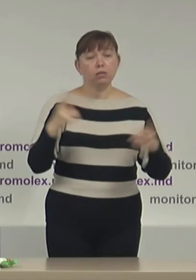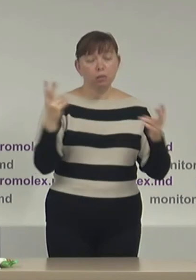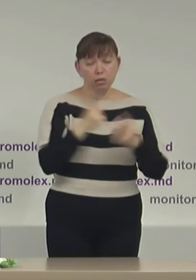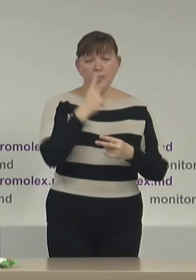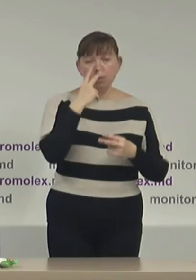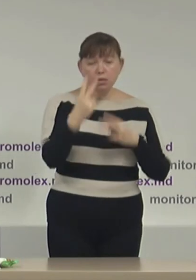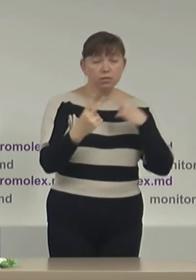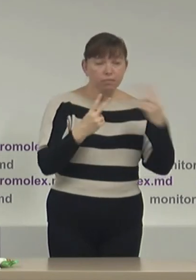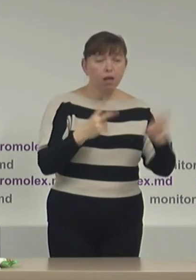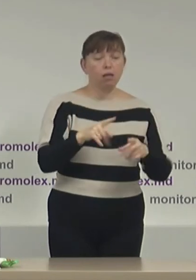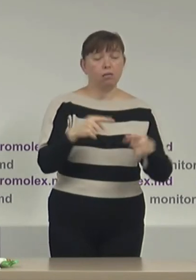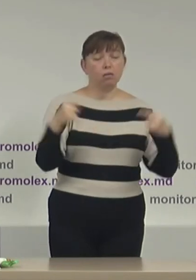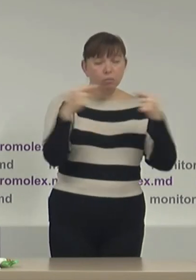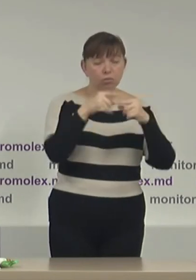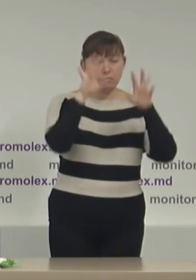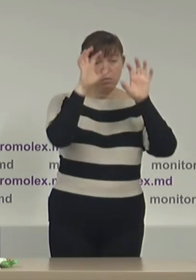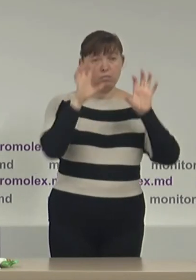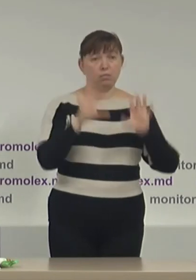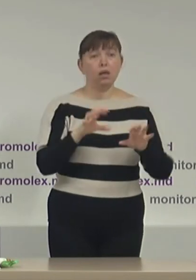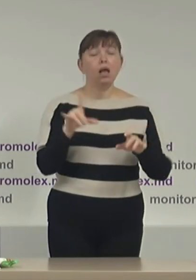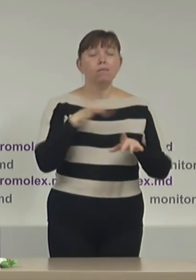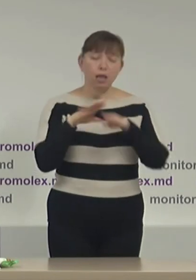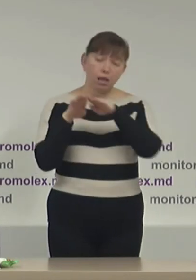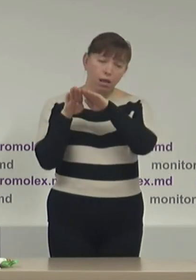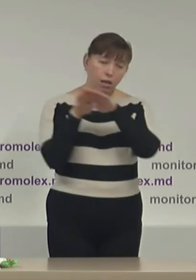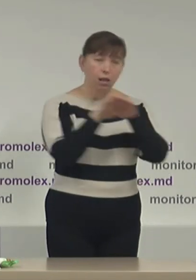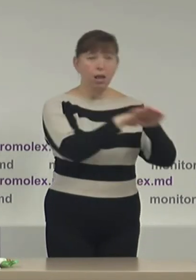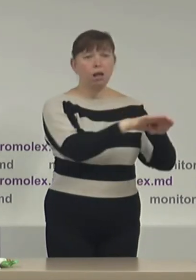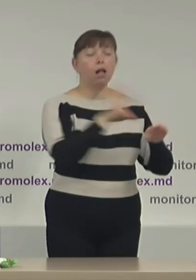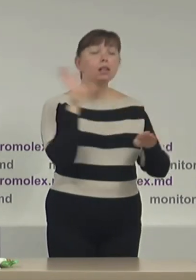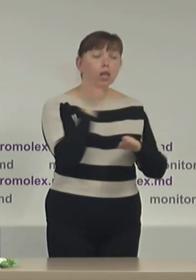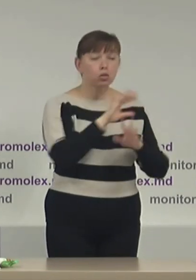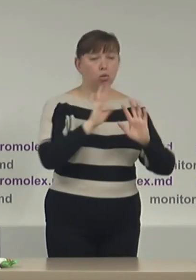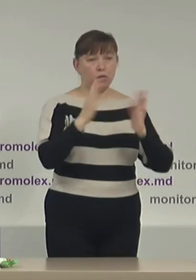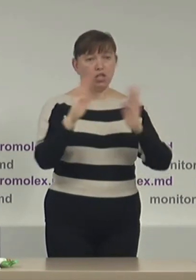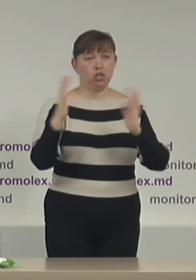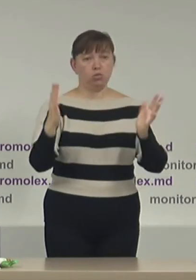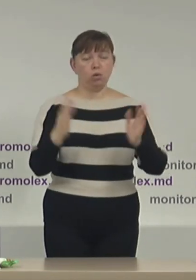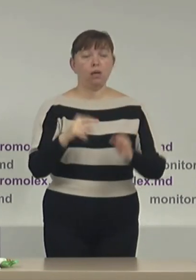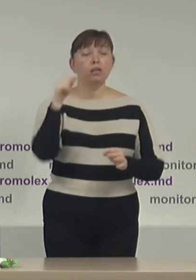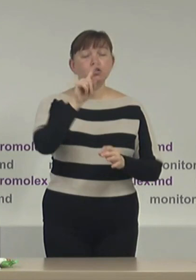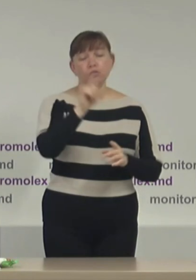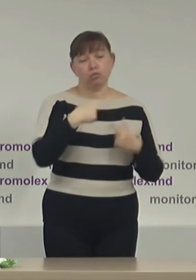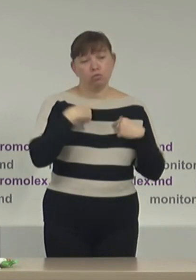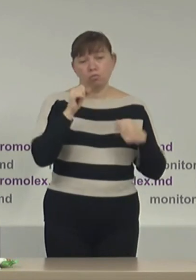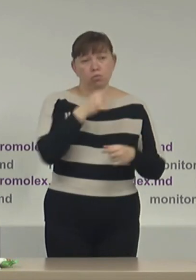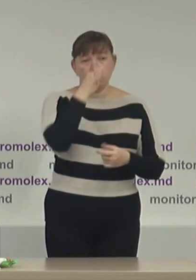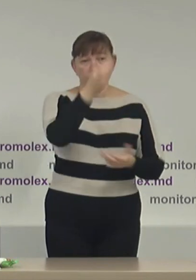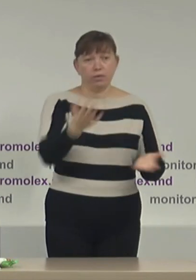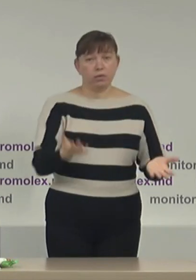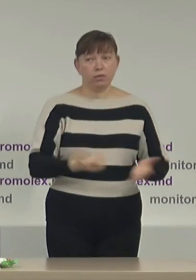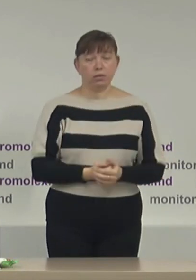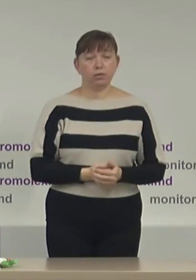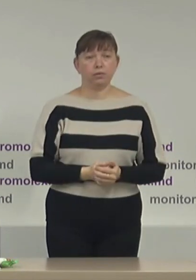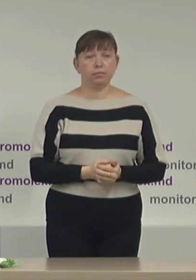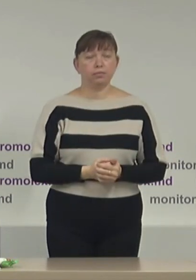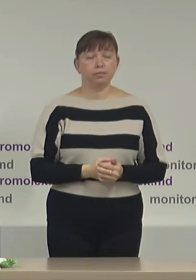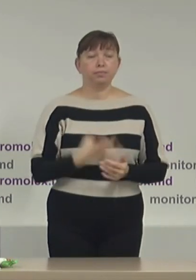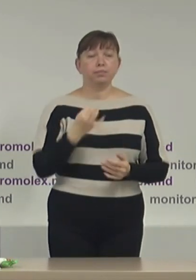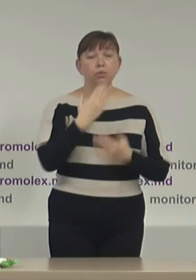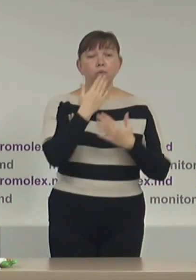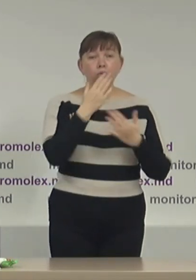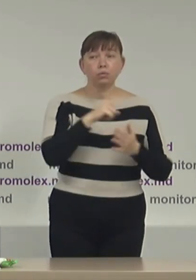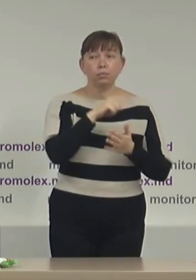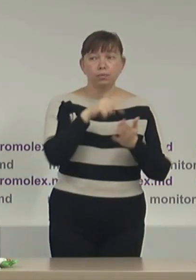The police should respond in a uniform manner, in an apolitical manner, to all cases. That's